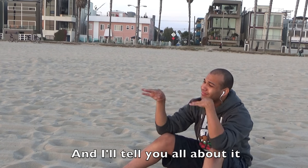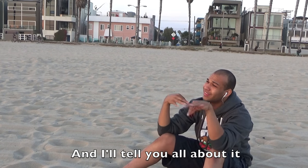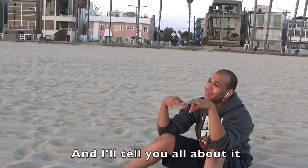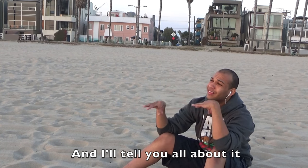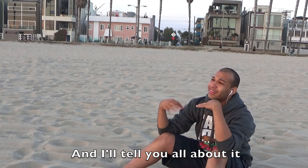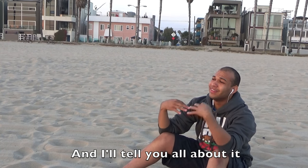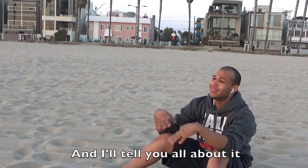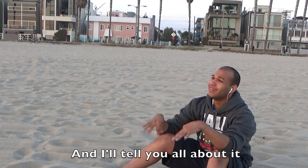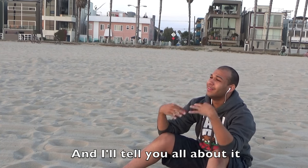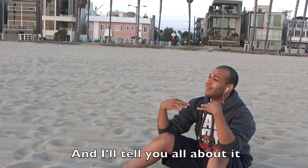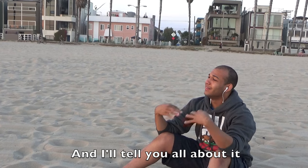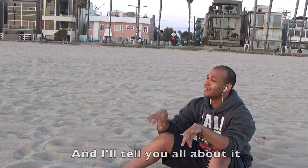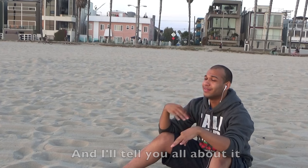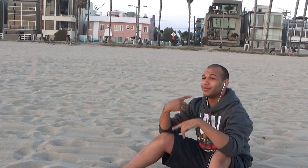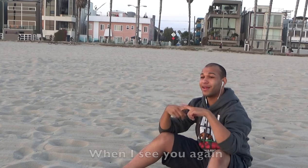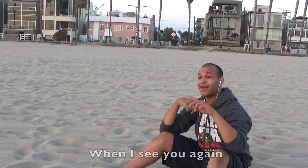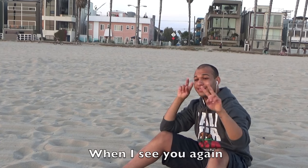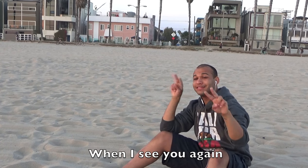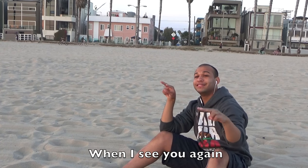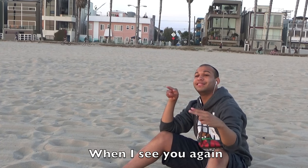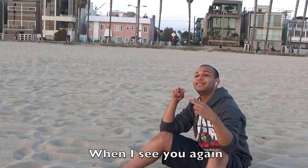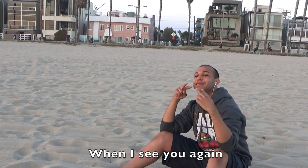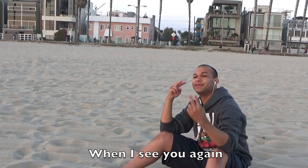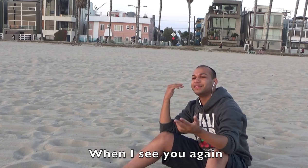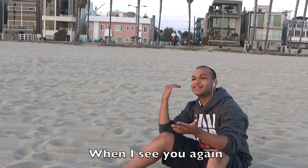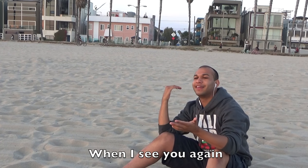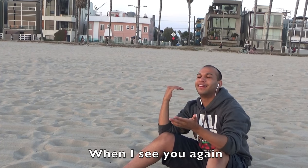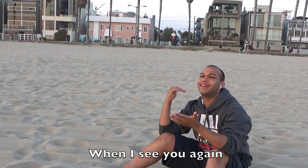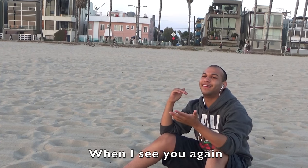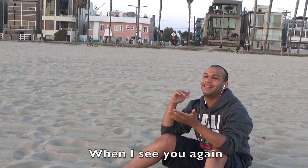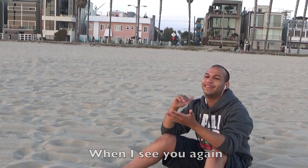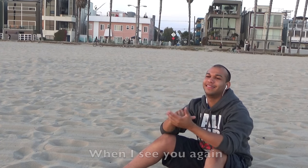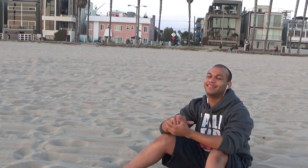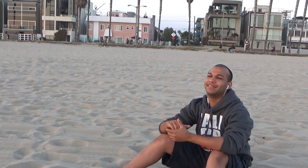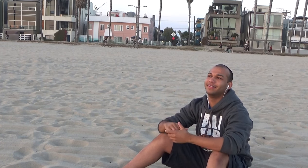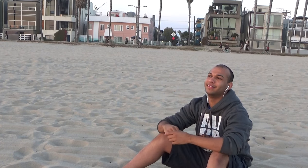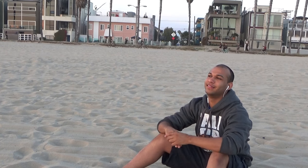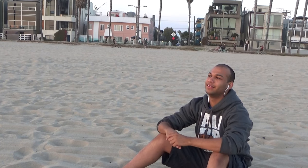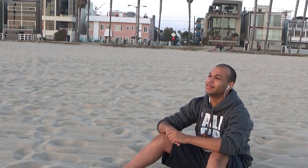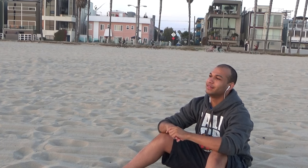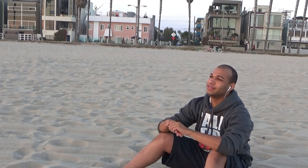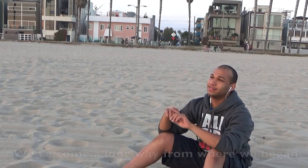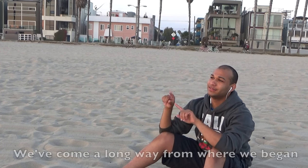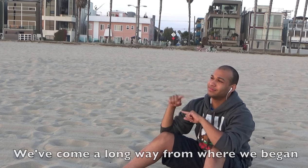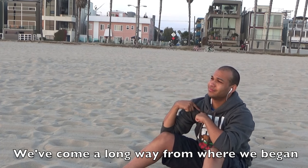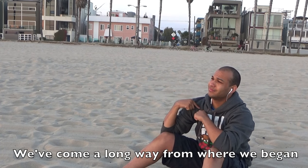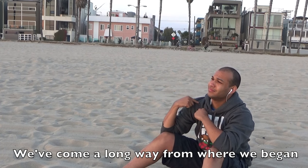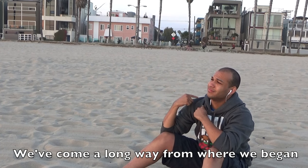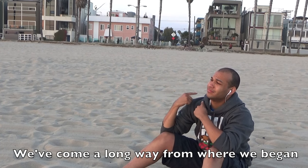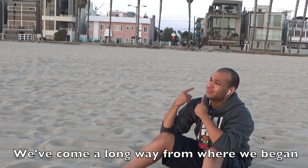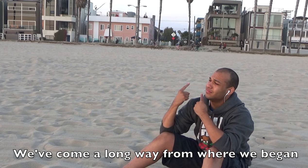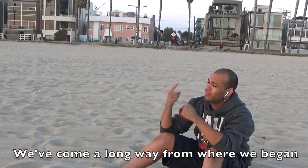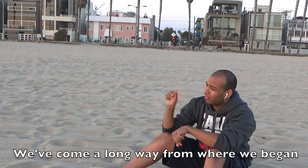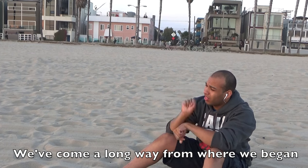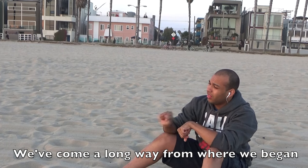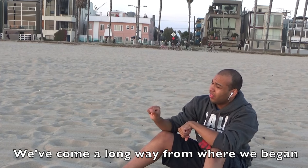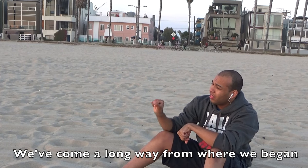you all about it when I see you again We've come a long way